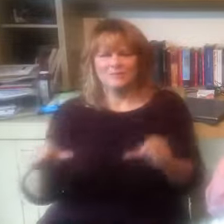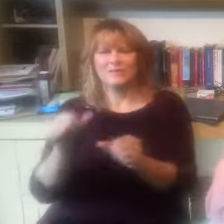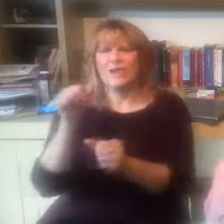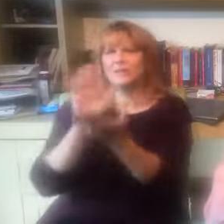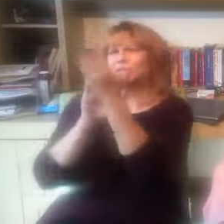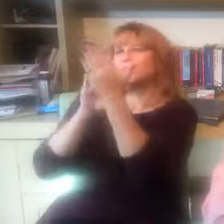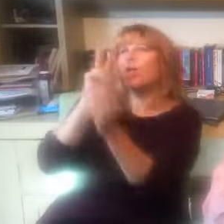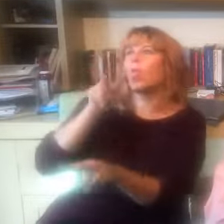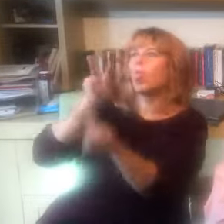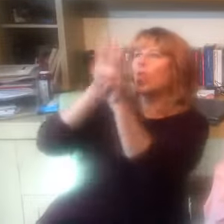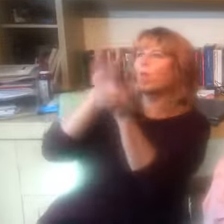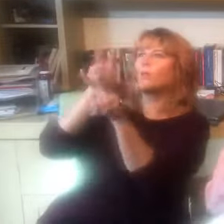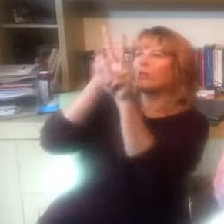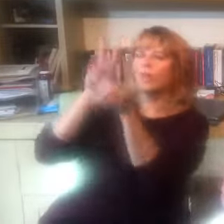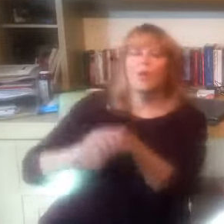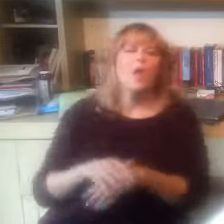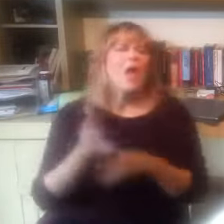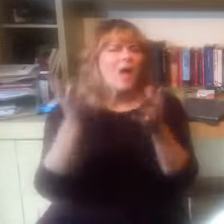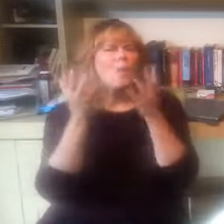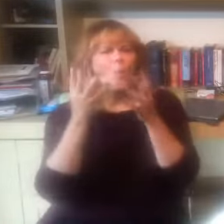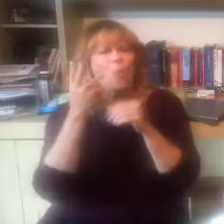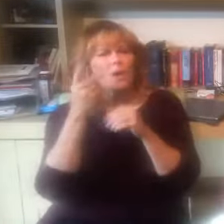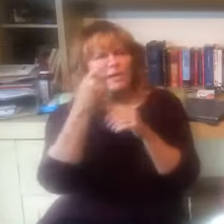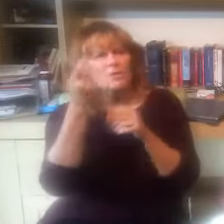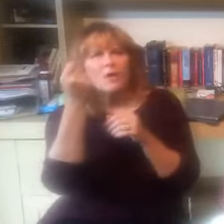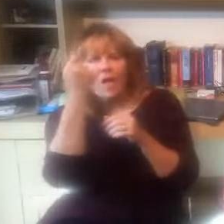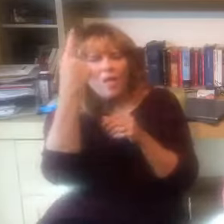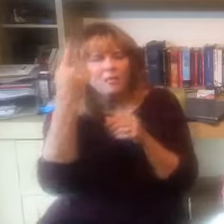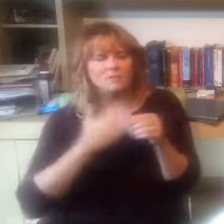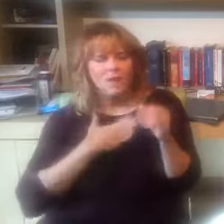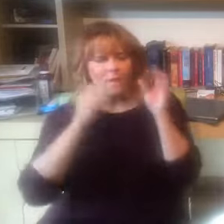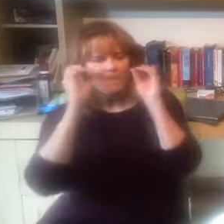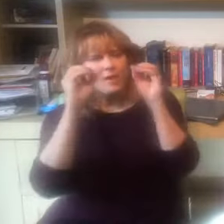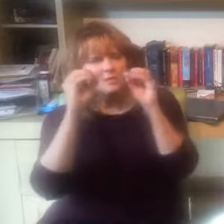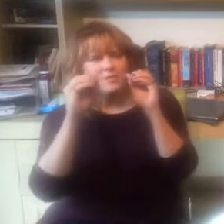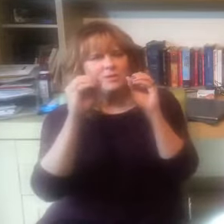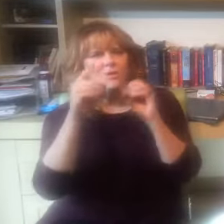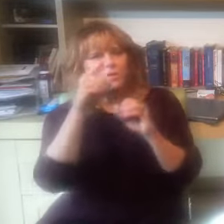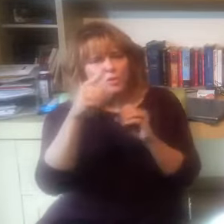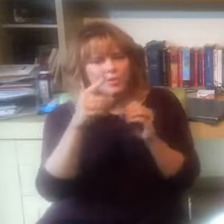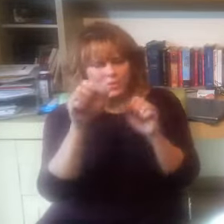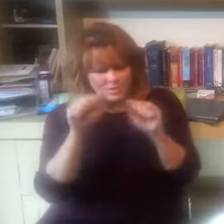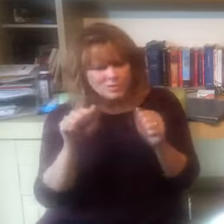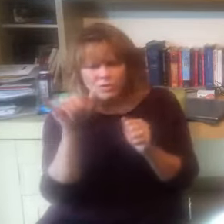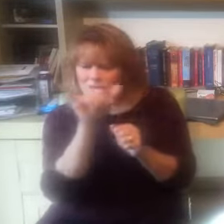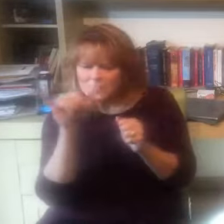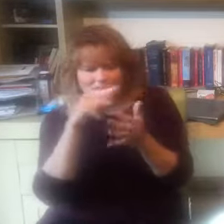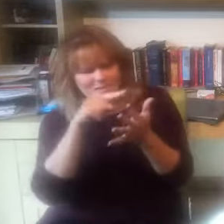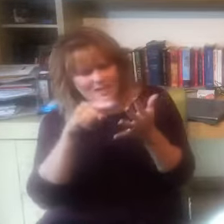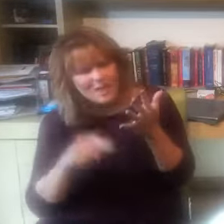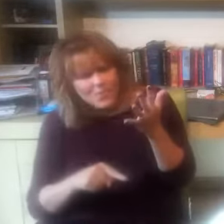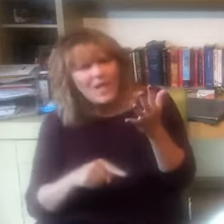you to understand my teachings so you can do what I do. Man,